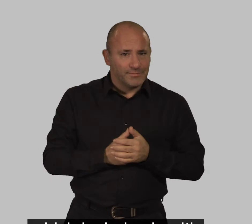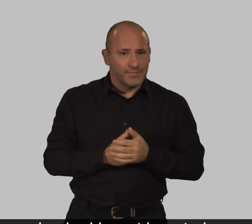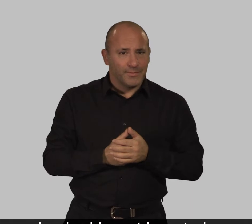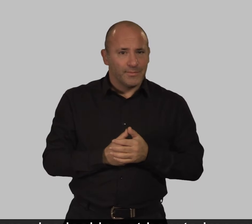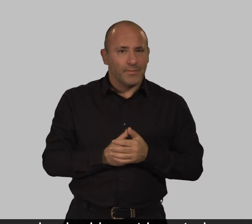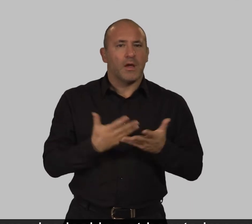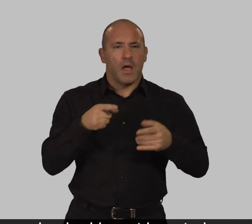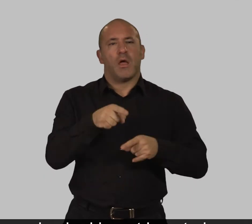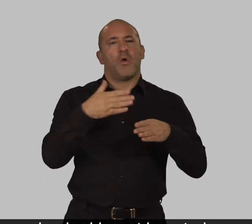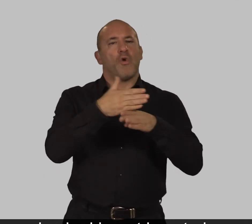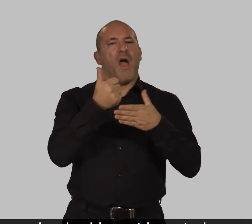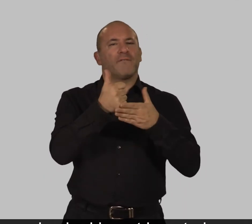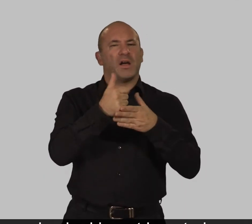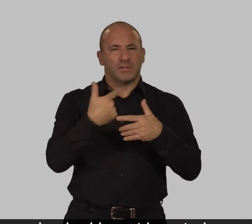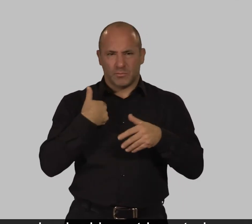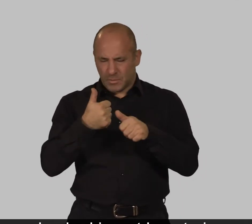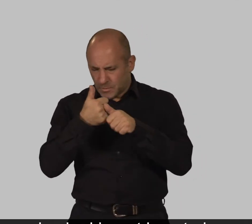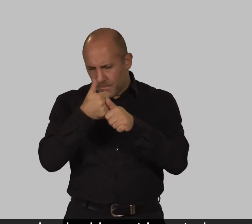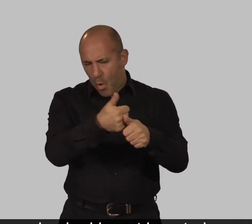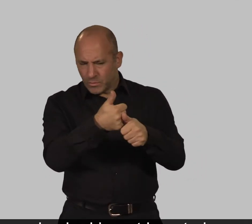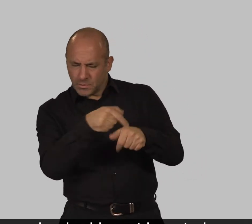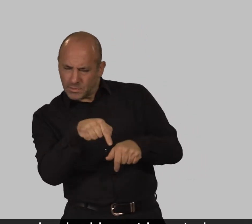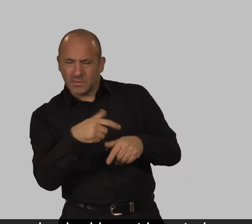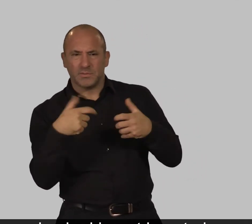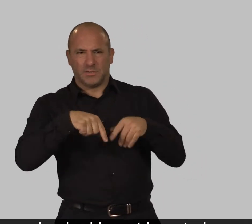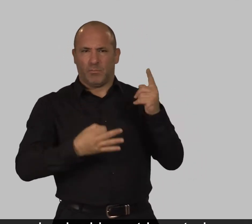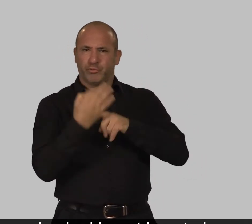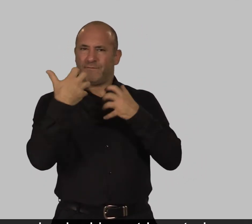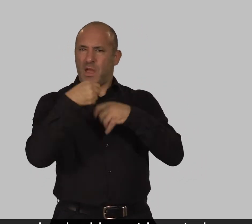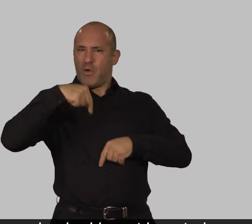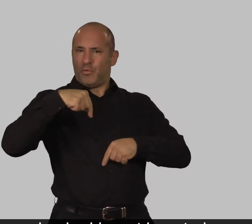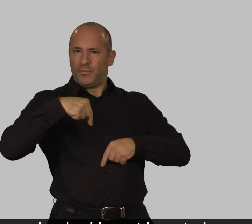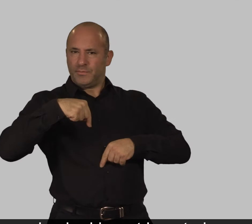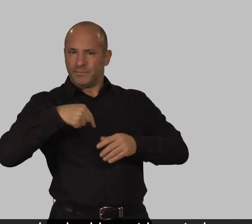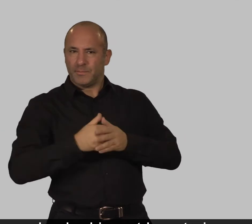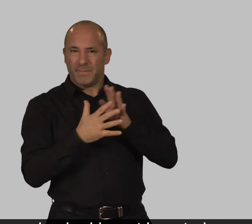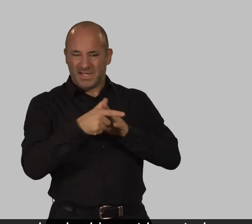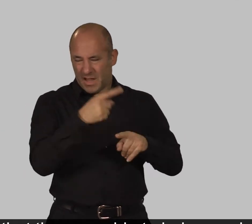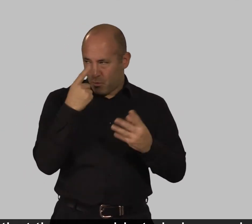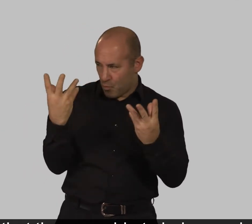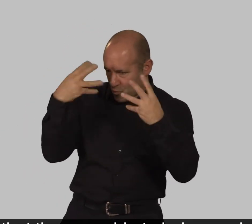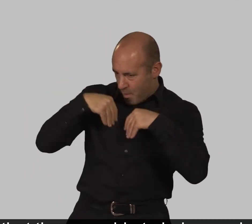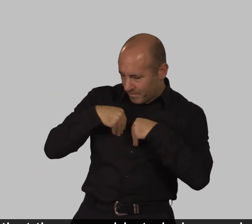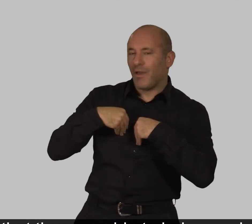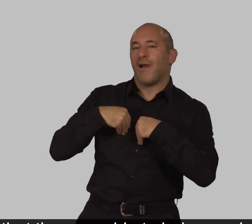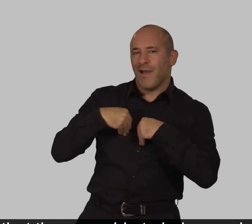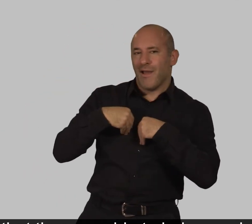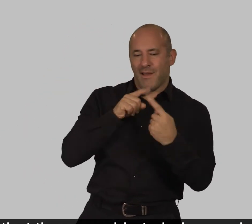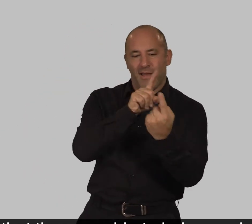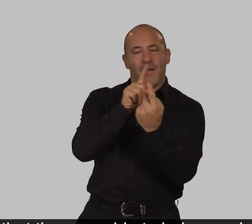We are also looking at how to improve the support we offer to work coaches so that they are able to help people